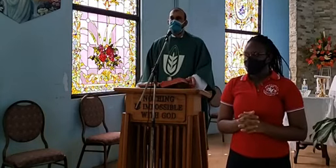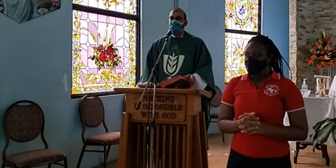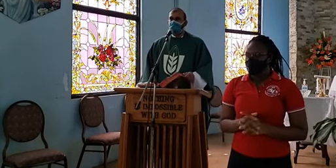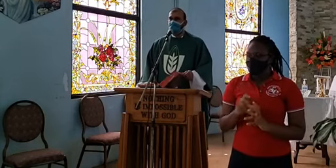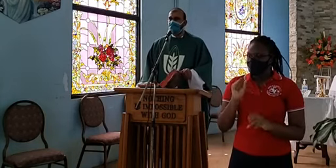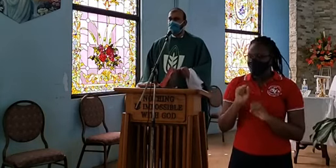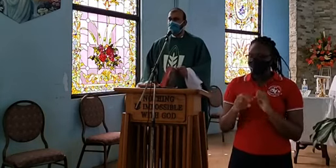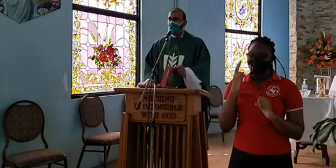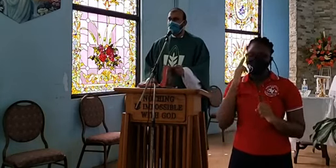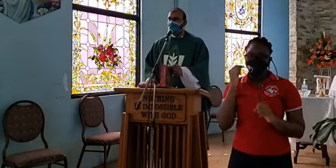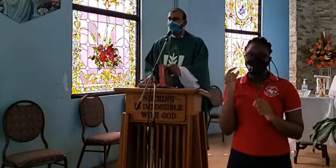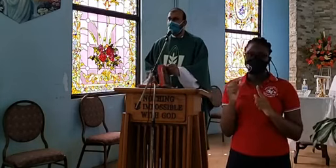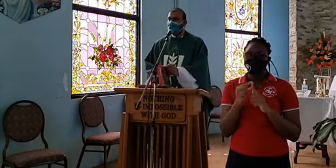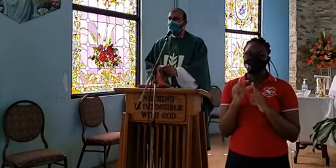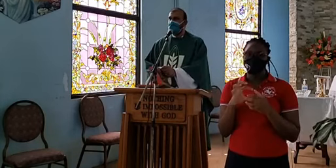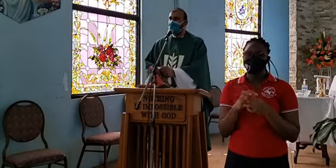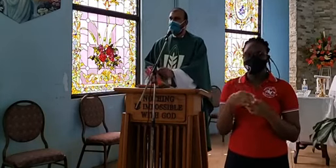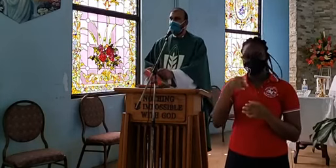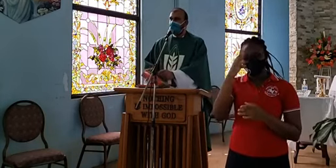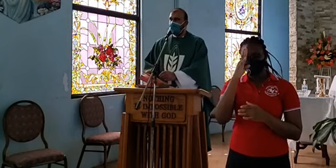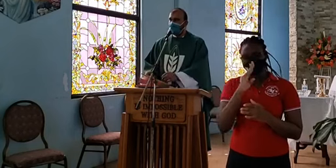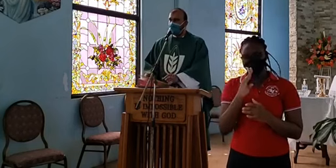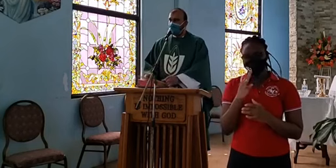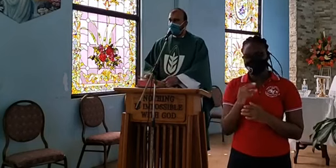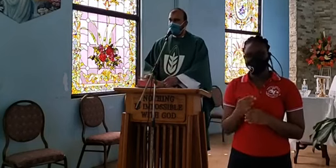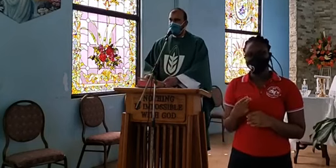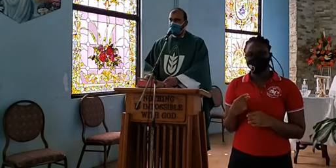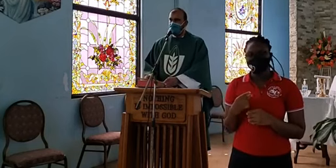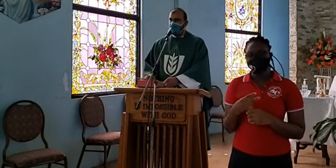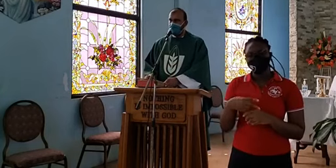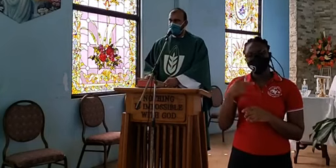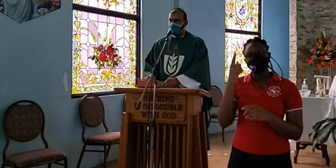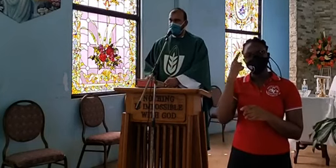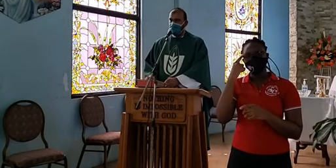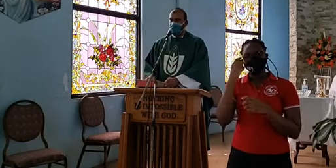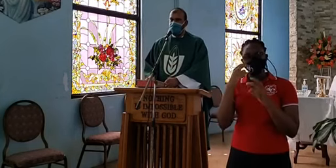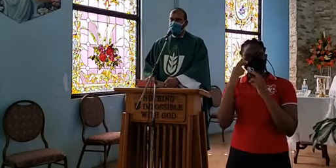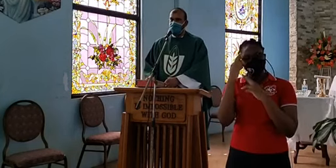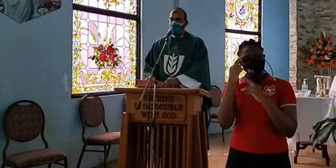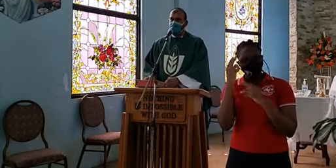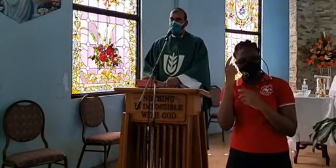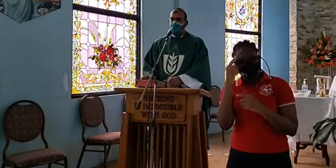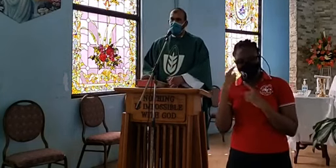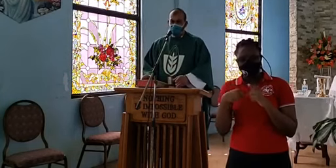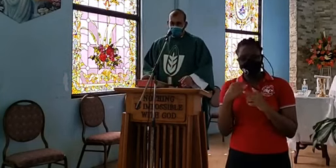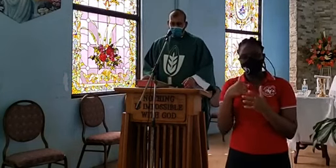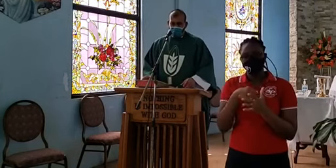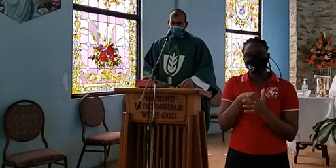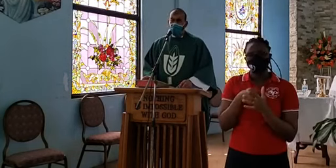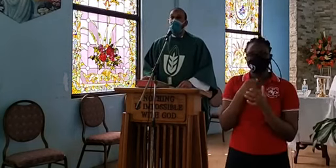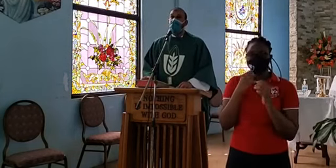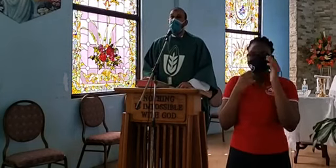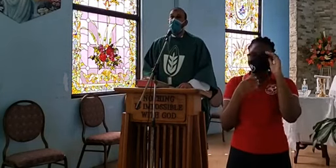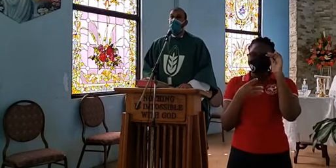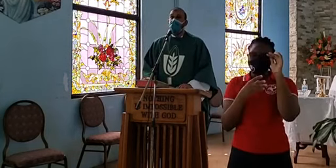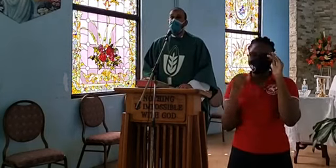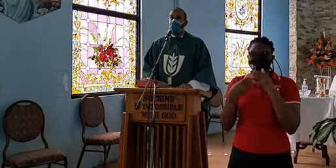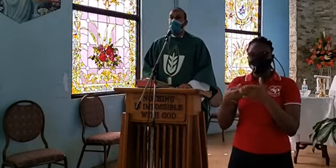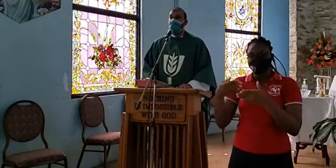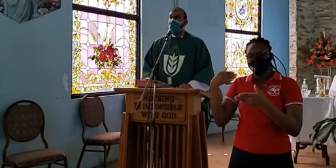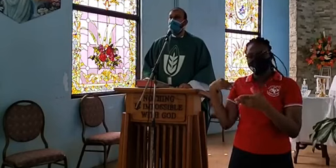So we have heard the word of God. We have reflected on it. And before